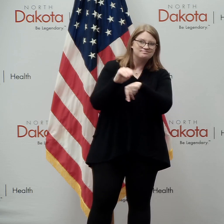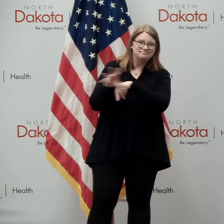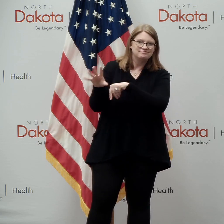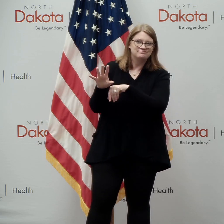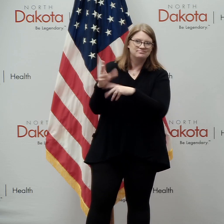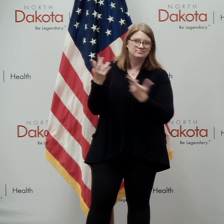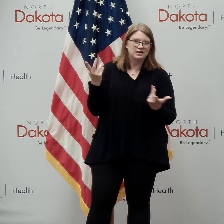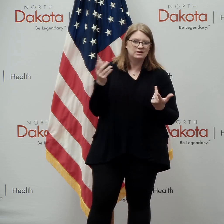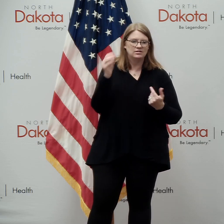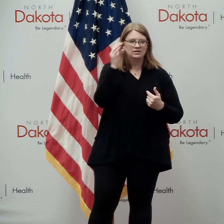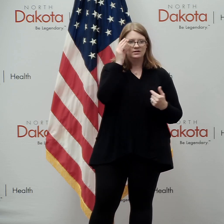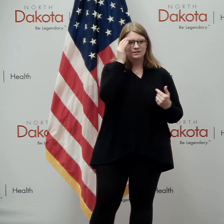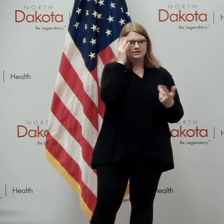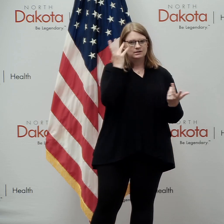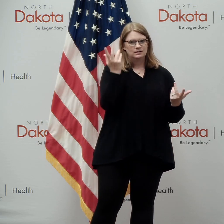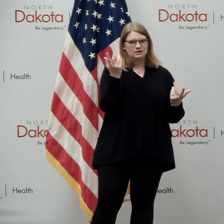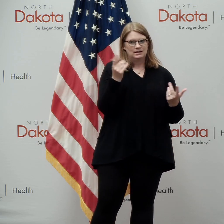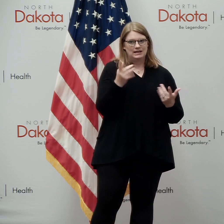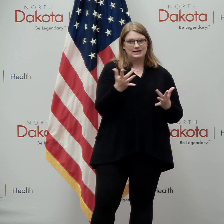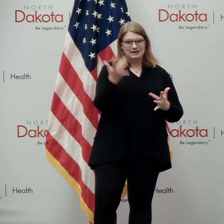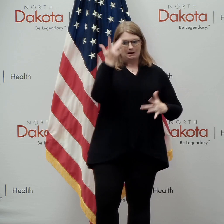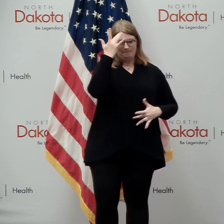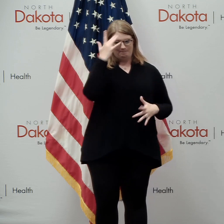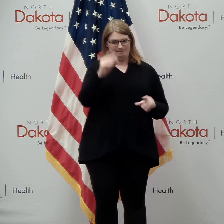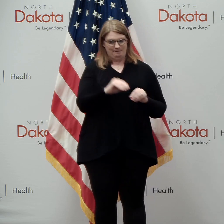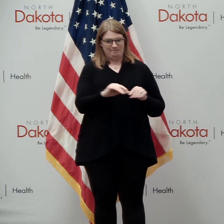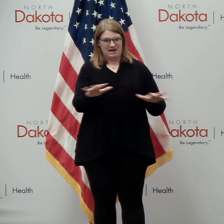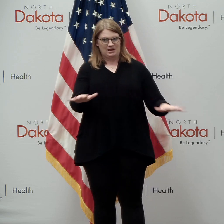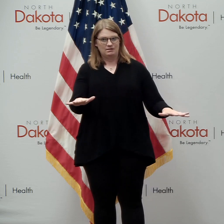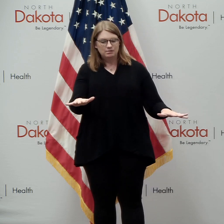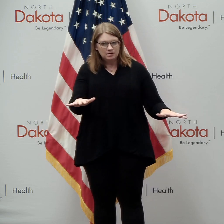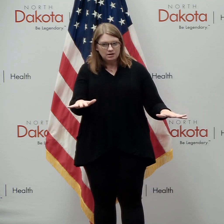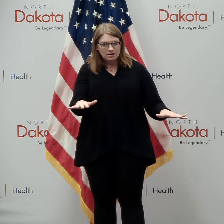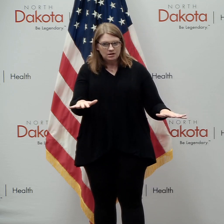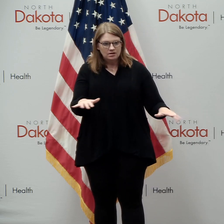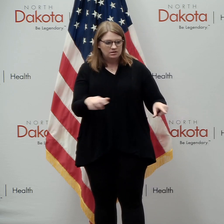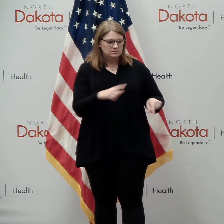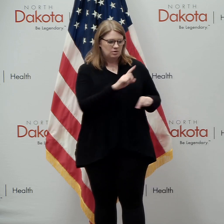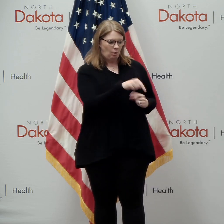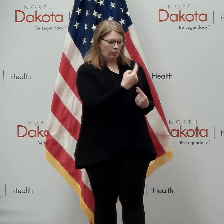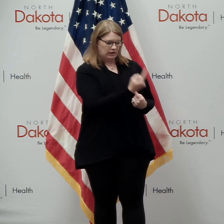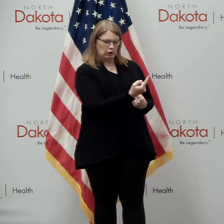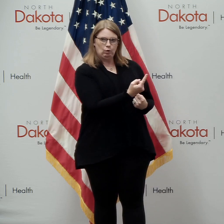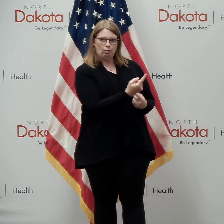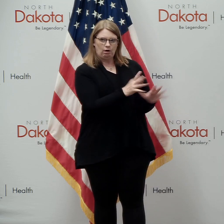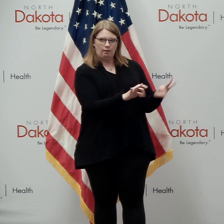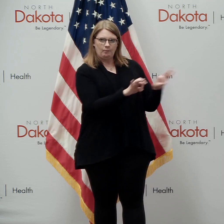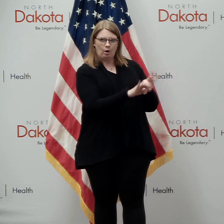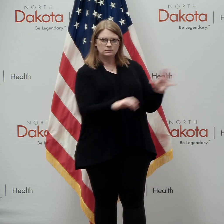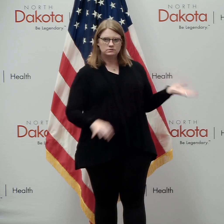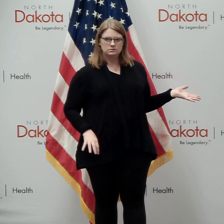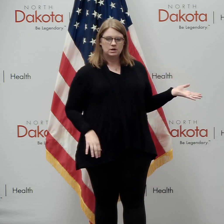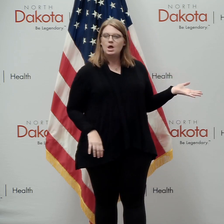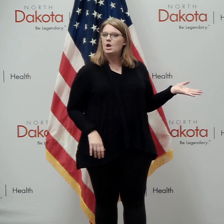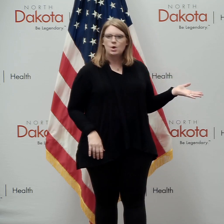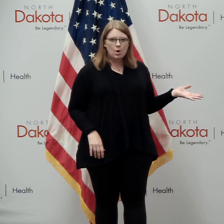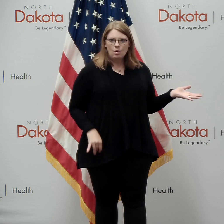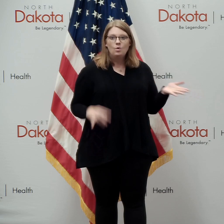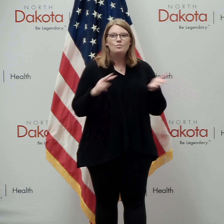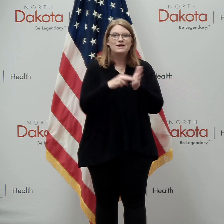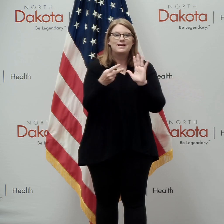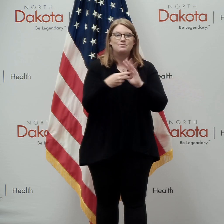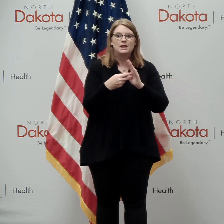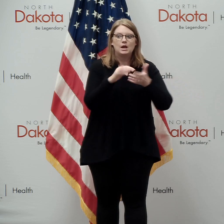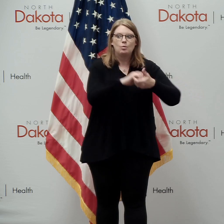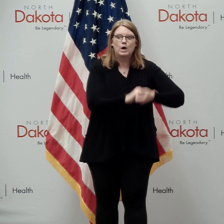here, and nobody in a pandemic, their actions don't operate separate from all other individuals. When we say we're in it together, it's